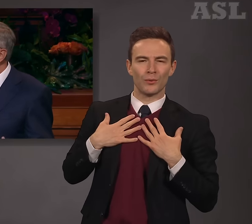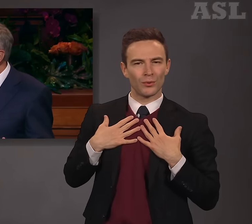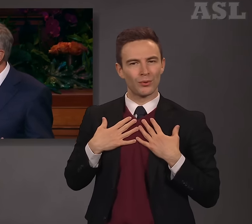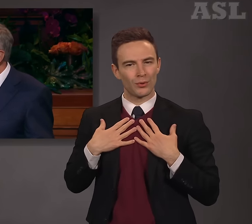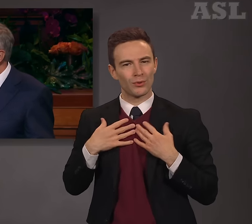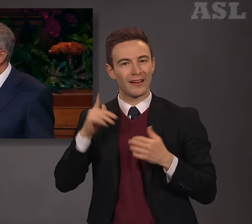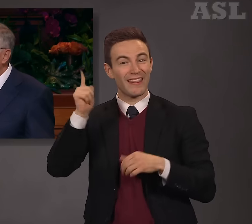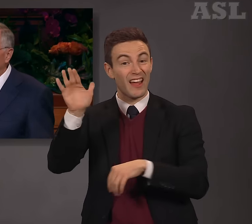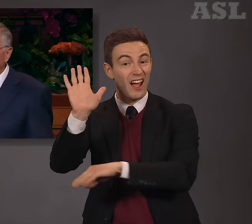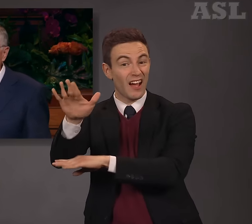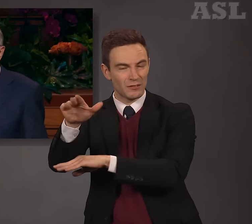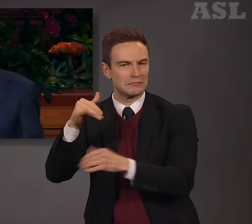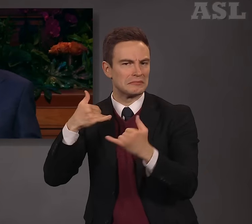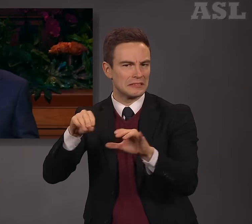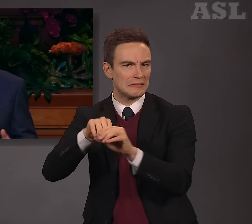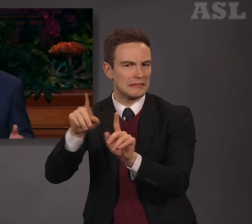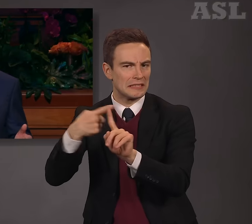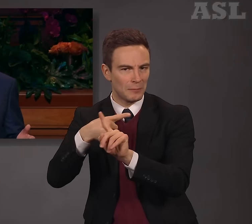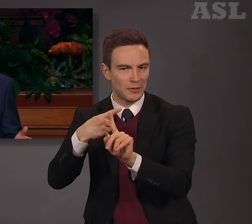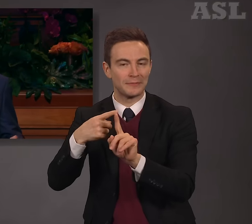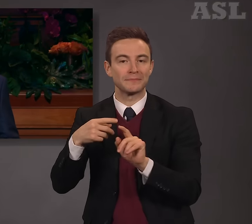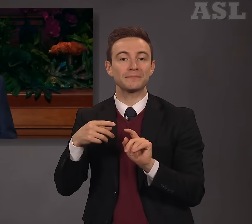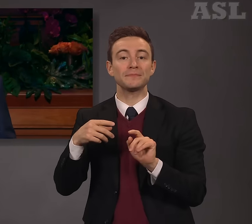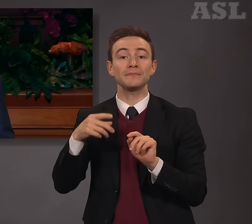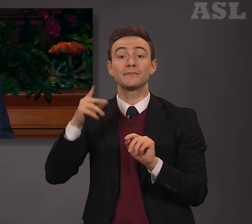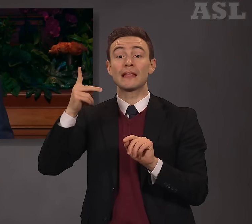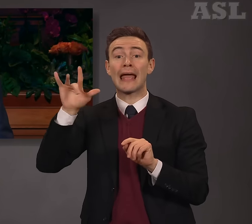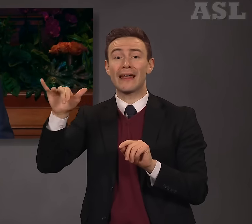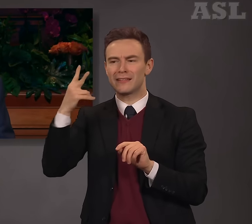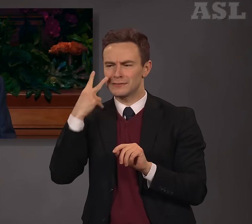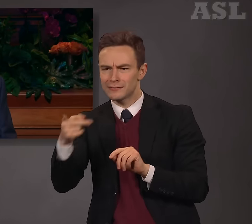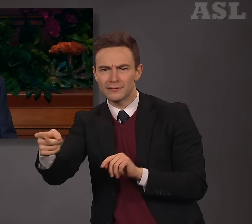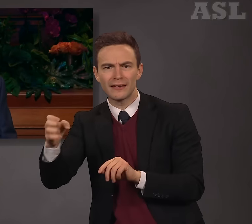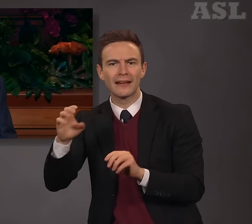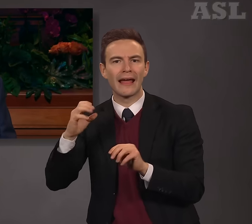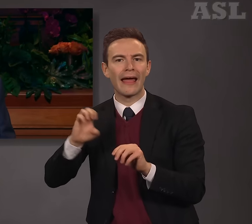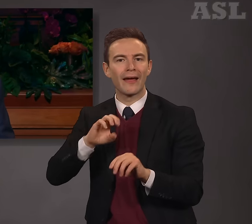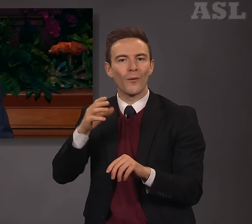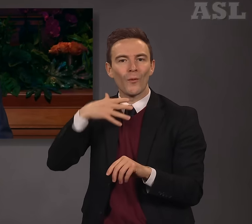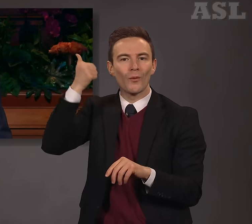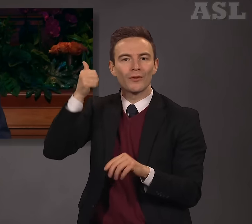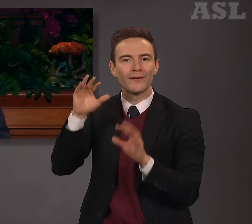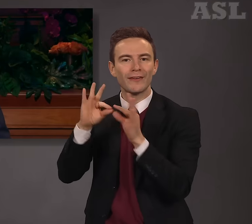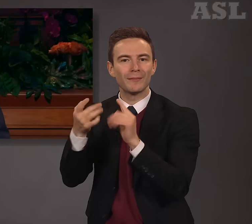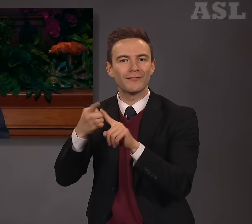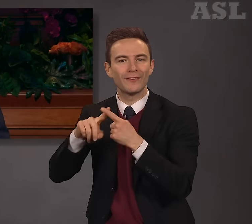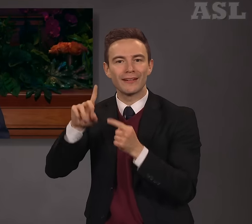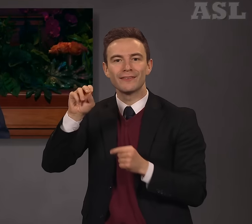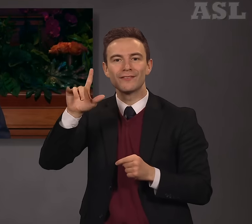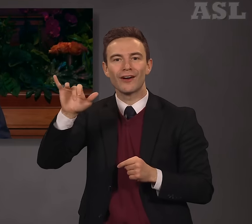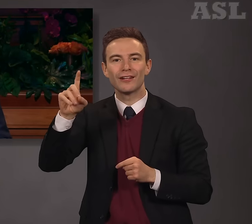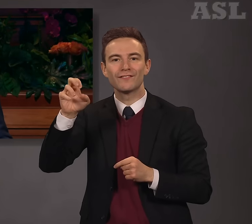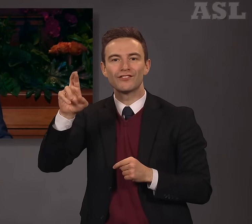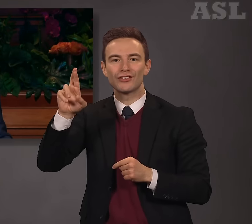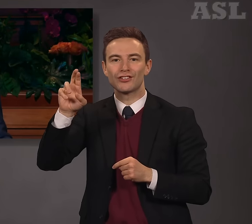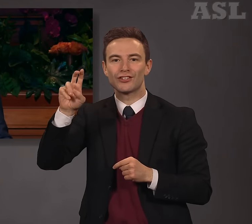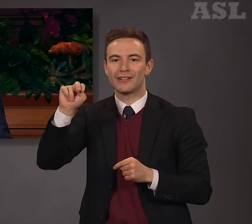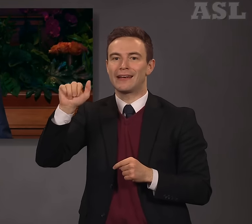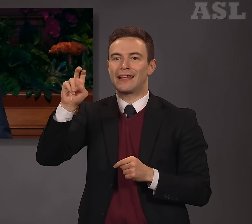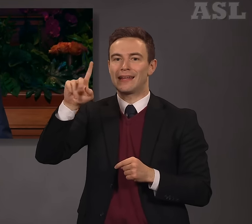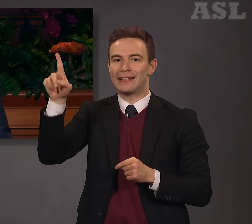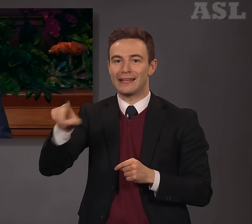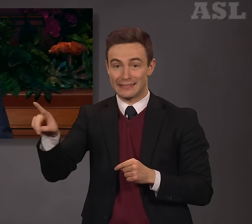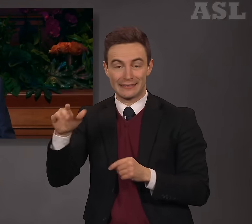afternoon, still in the temple, Kathy saw an elderly family friend, Sister Dolly Fernandez, who now lived